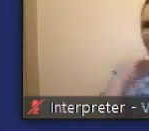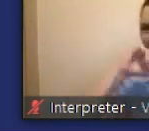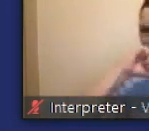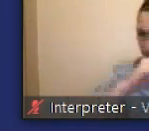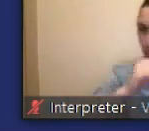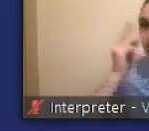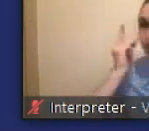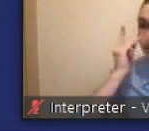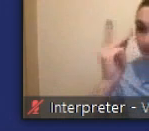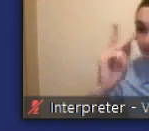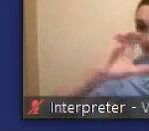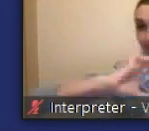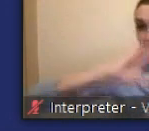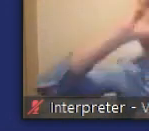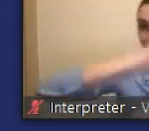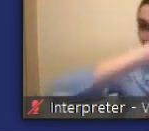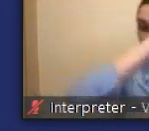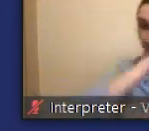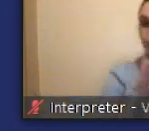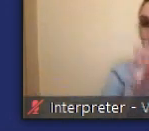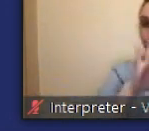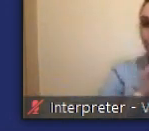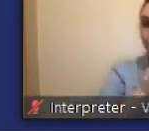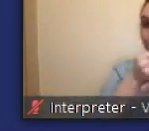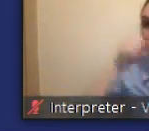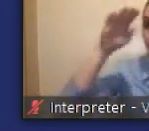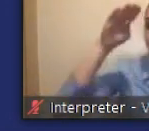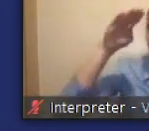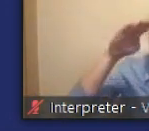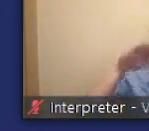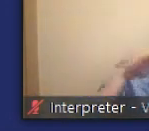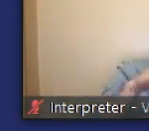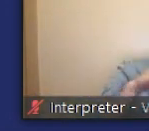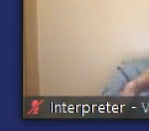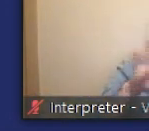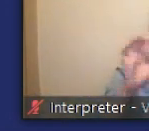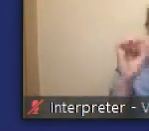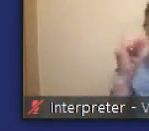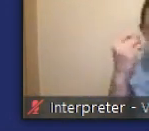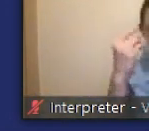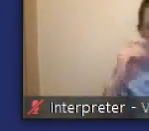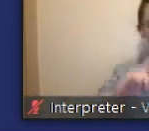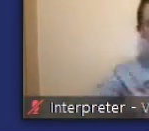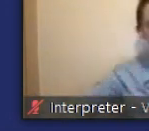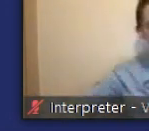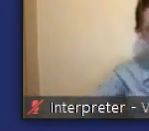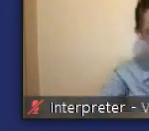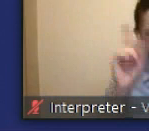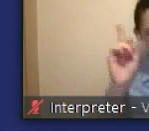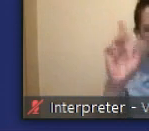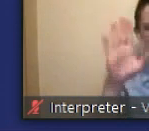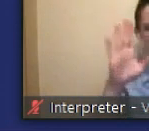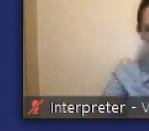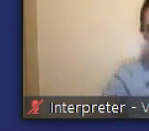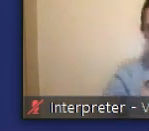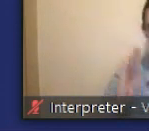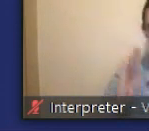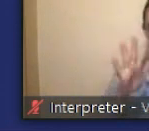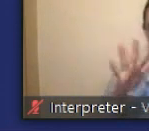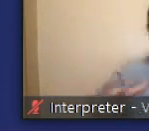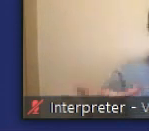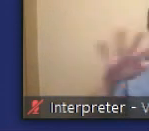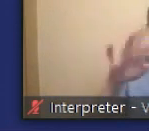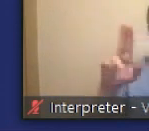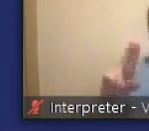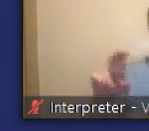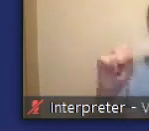here in Colorado when looking at our cases. But the trend is quite different when looking at the overall US trends. One thing